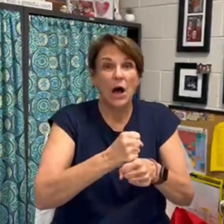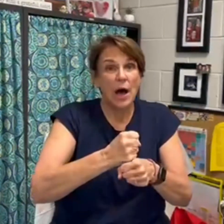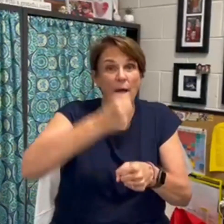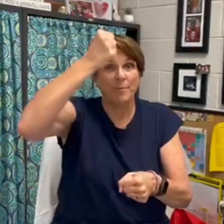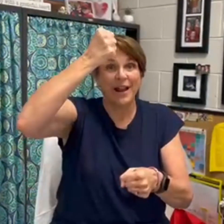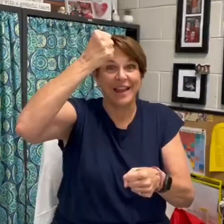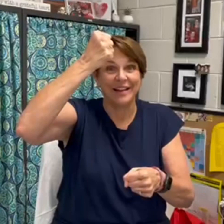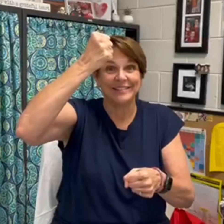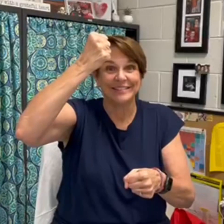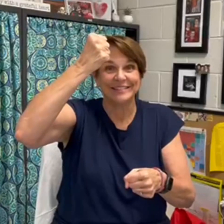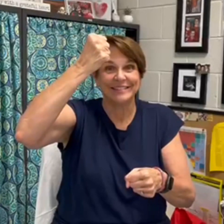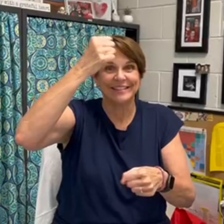Umbrella.